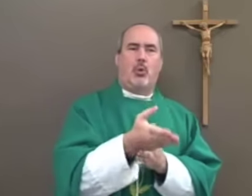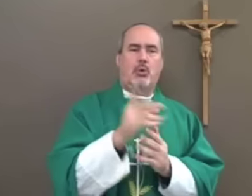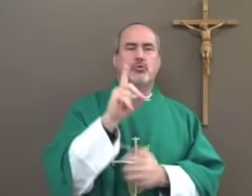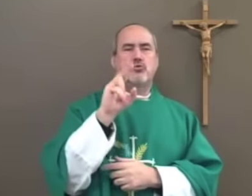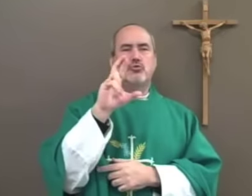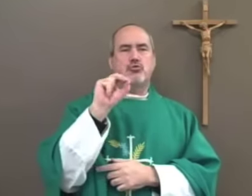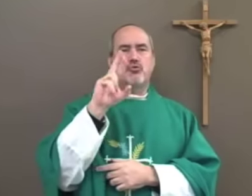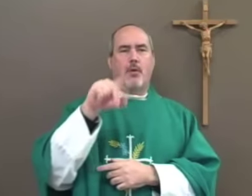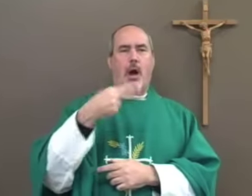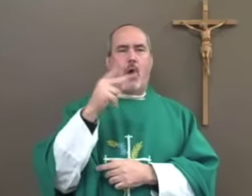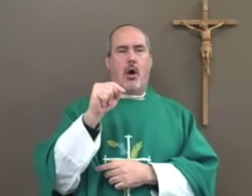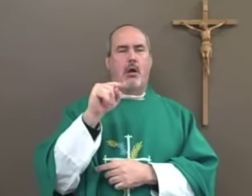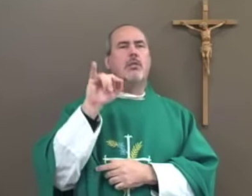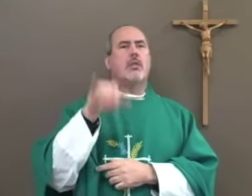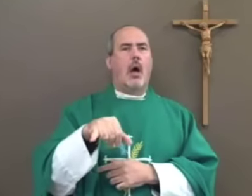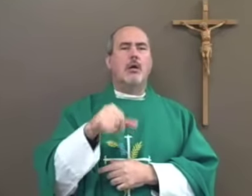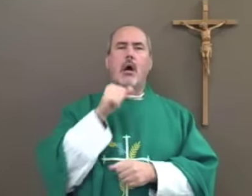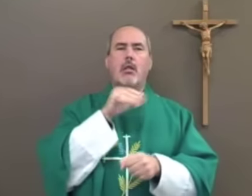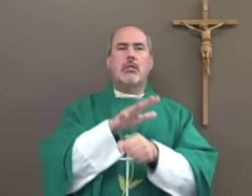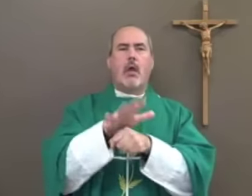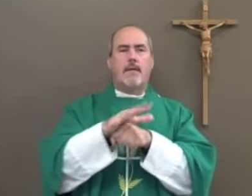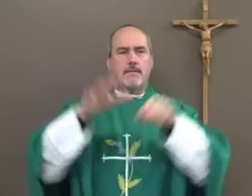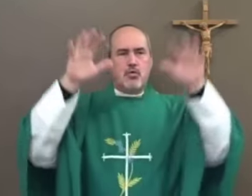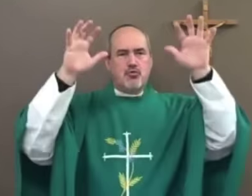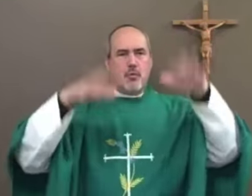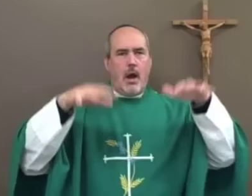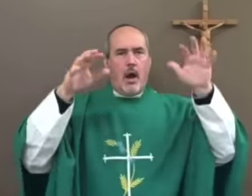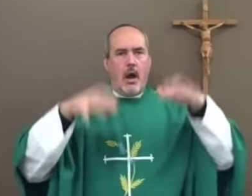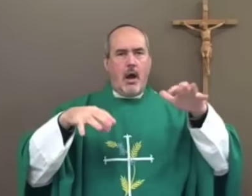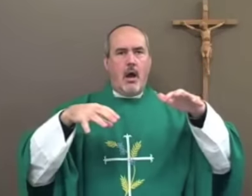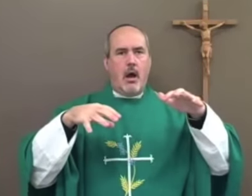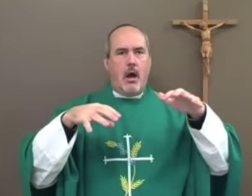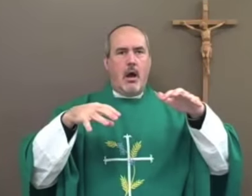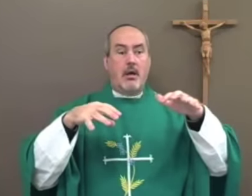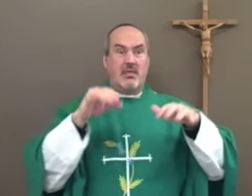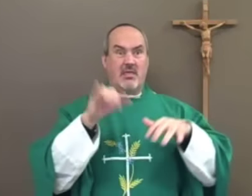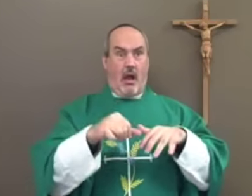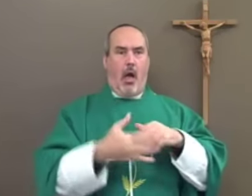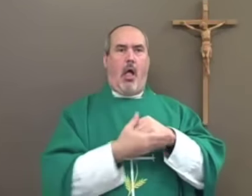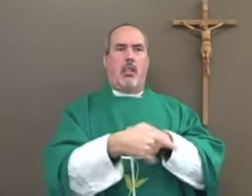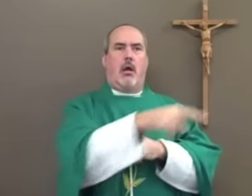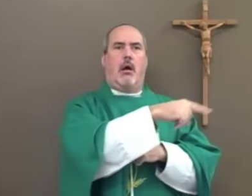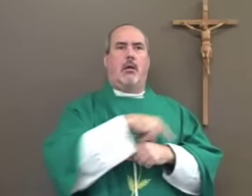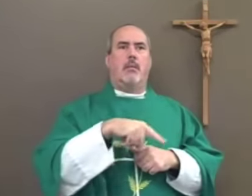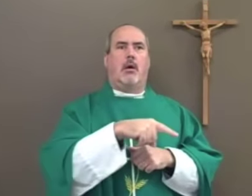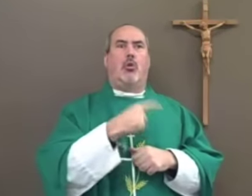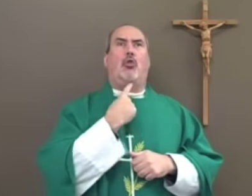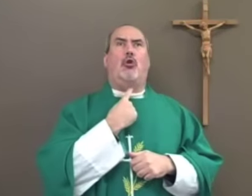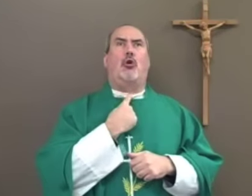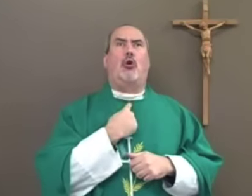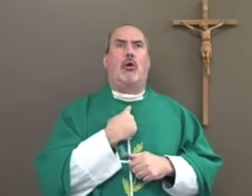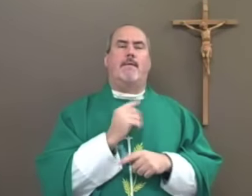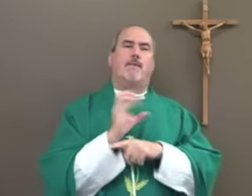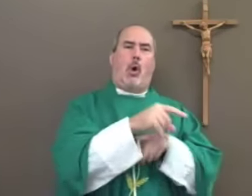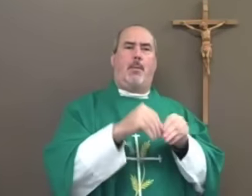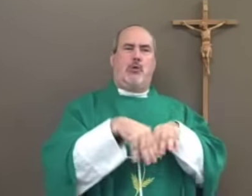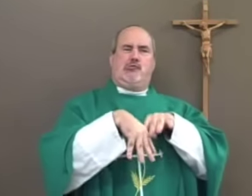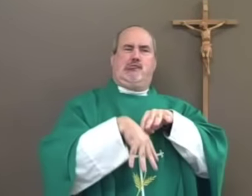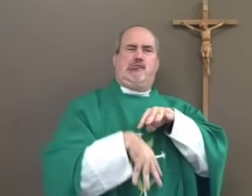And in order to get deep root systems, they have to go through droughts where they don't get enough rain, which forces the roots to get